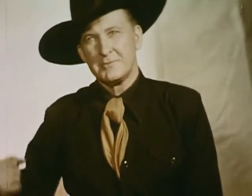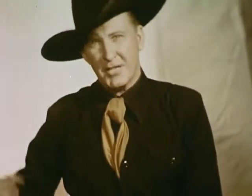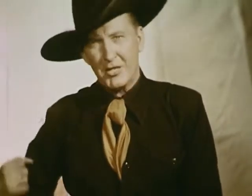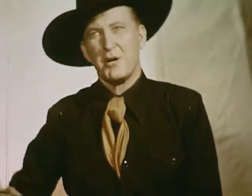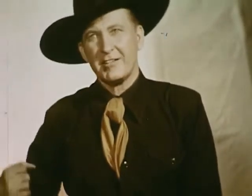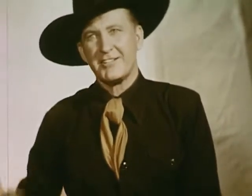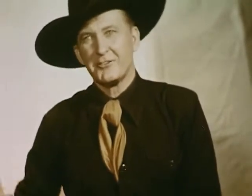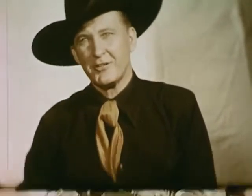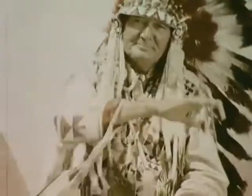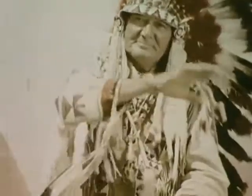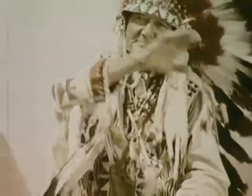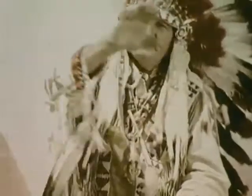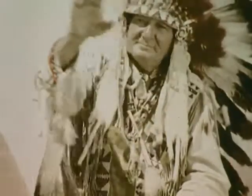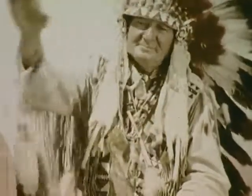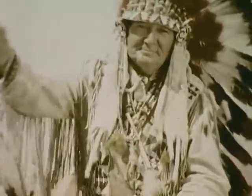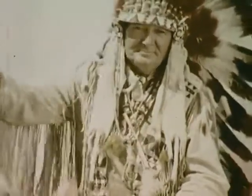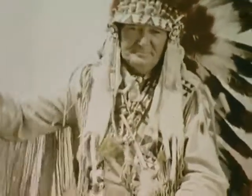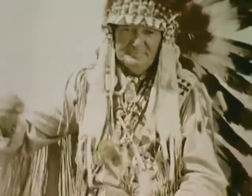They occupy that country.